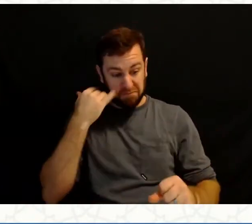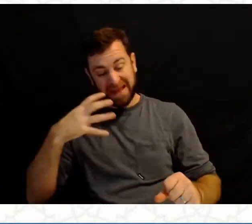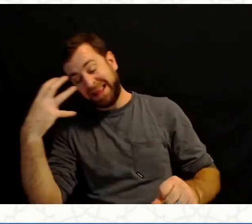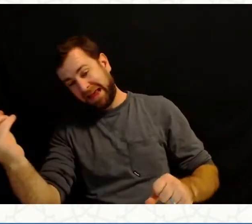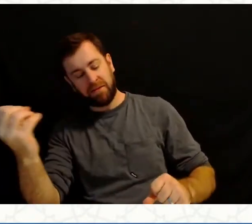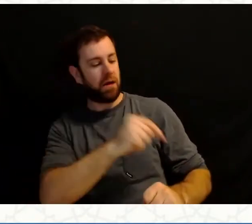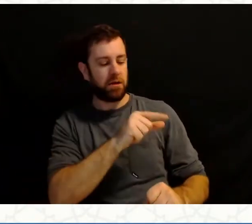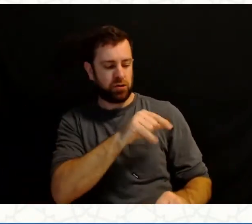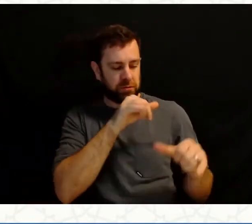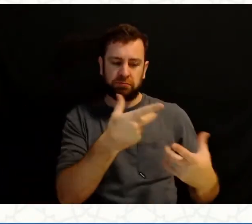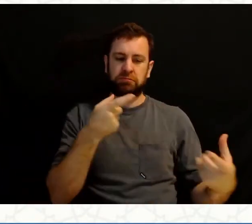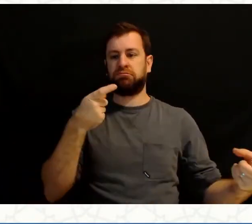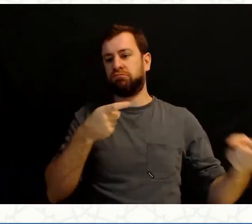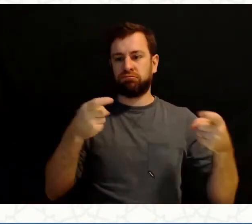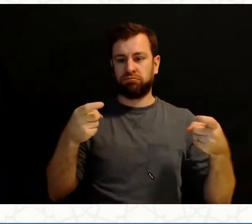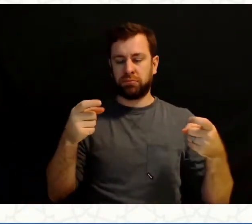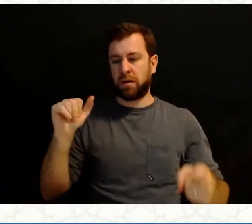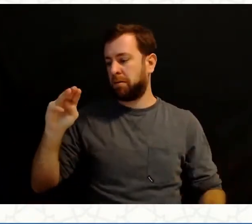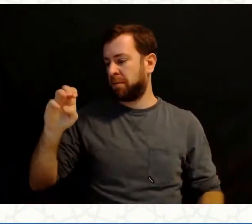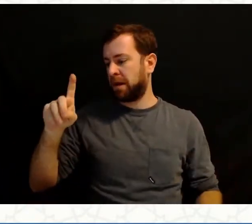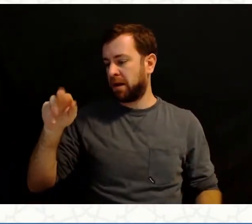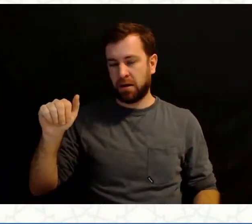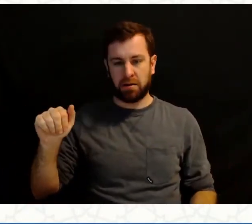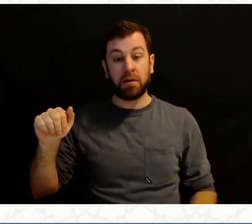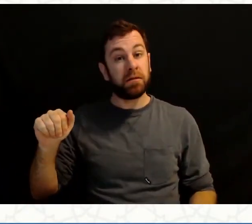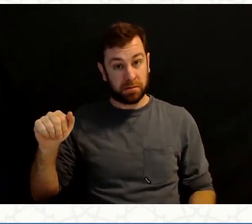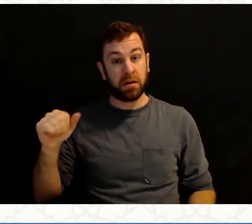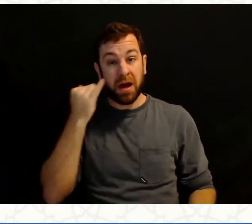Until we can treat our brothers and sisters with disability with